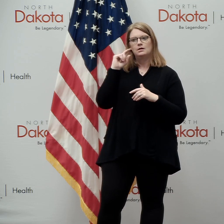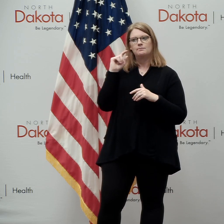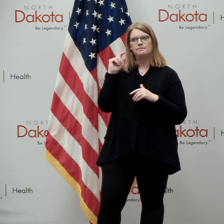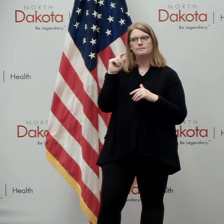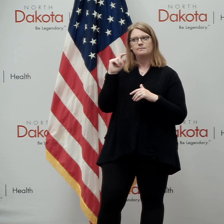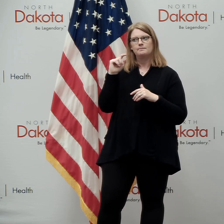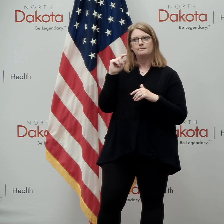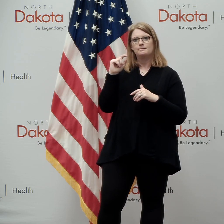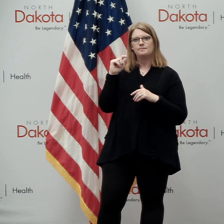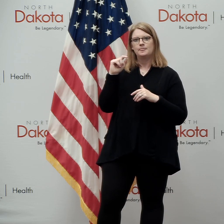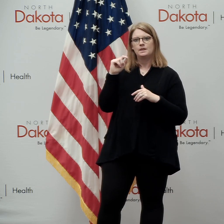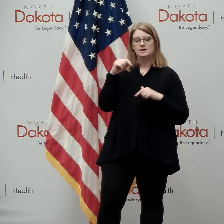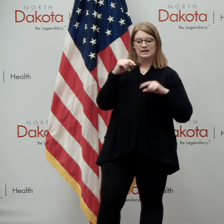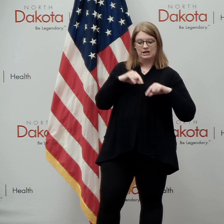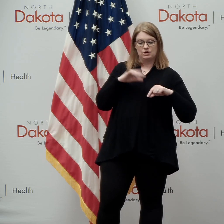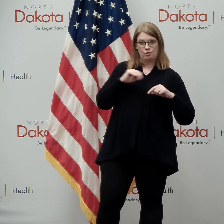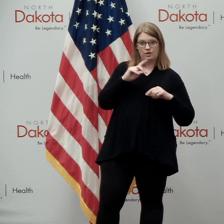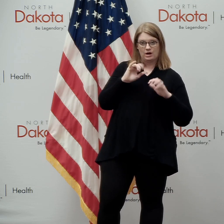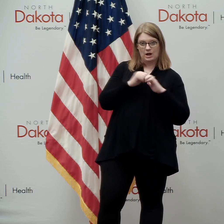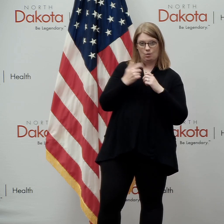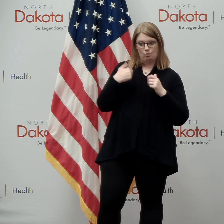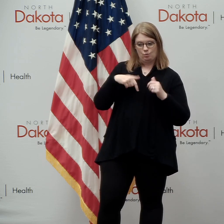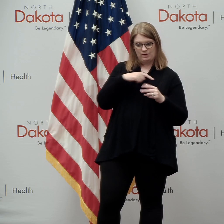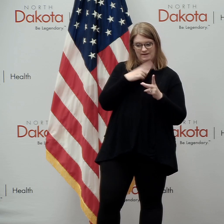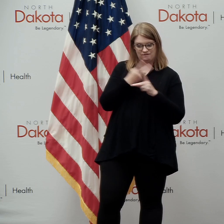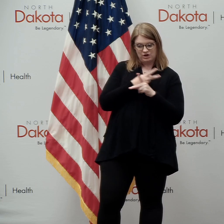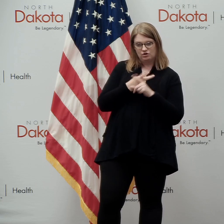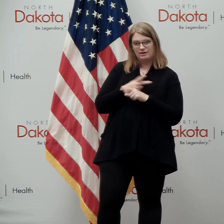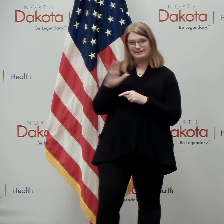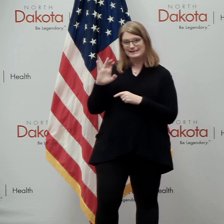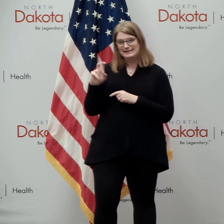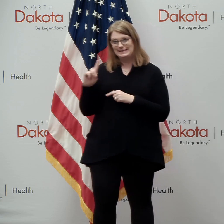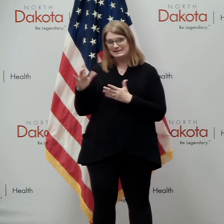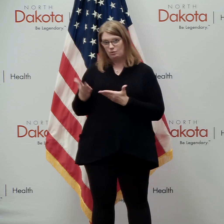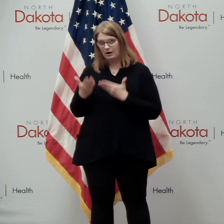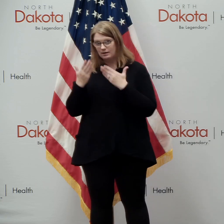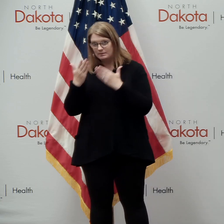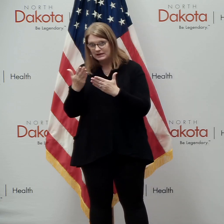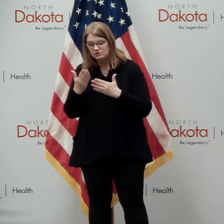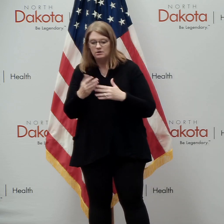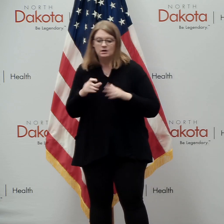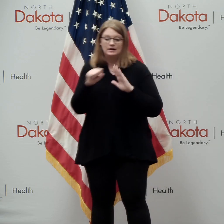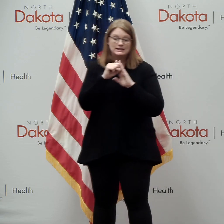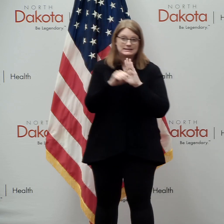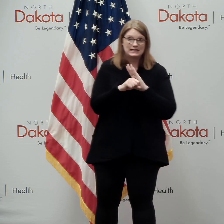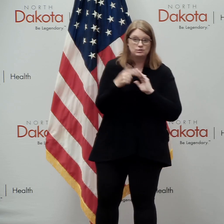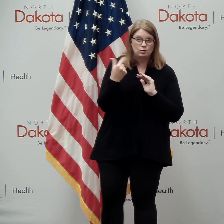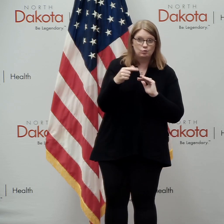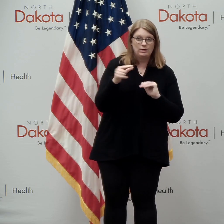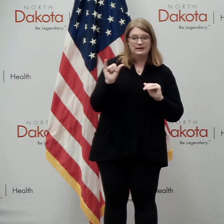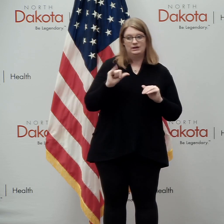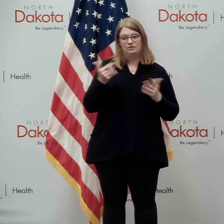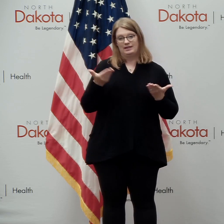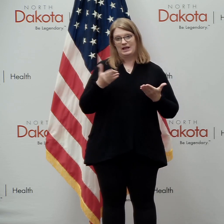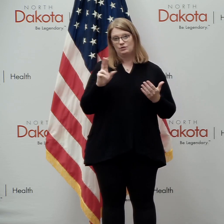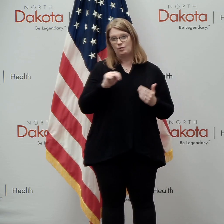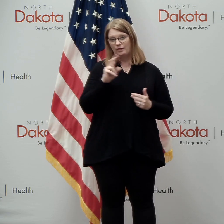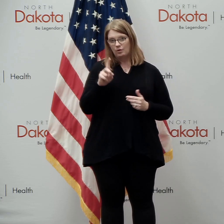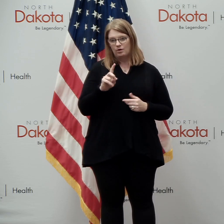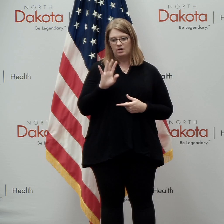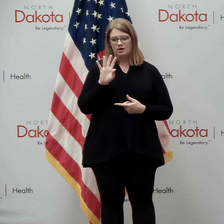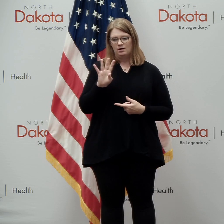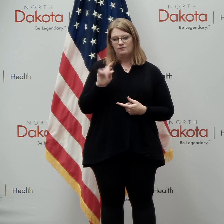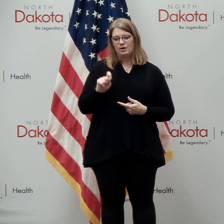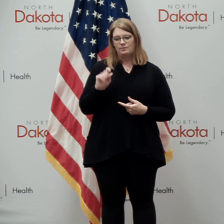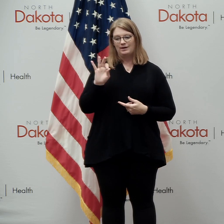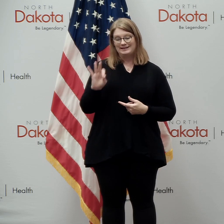calculating the way we are here in North Dakota, the way the CDC recommends, a state that's in the green, like North Dakota, to 4.9